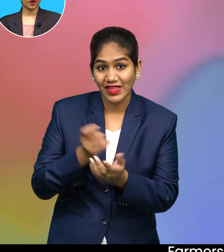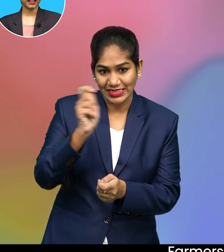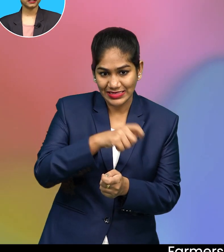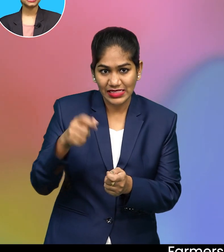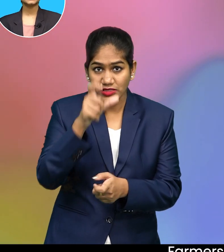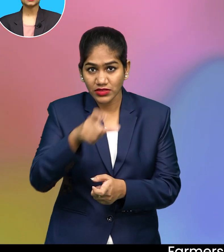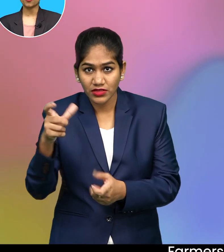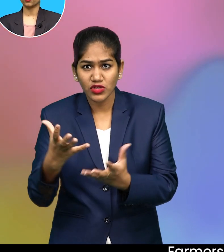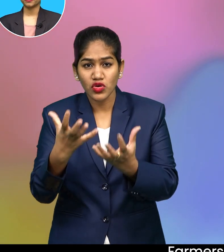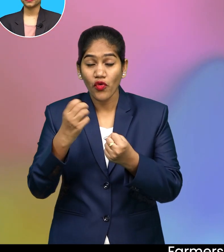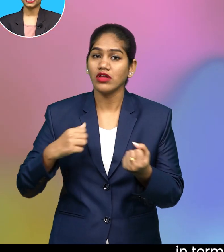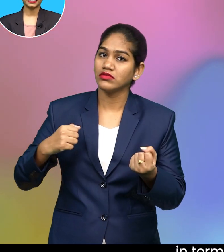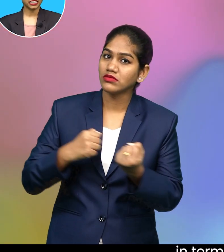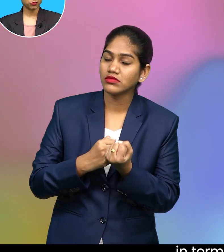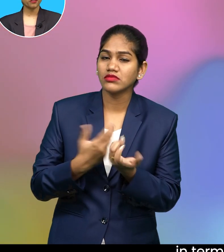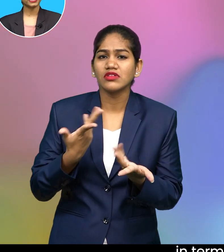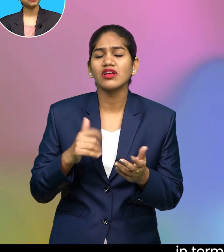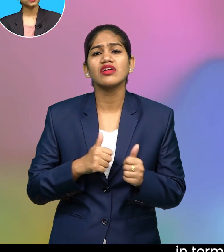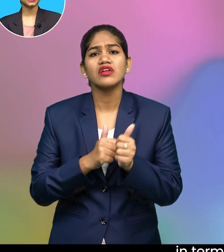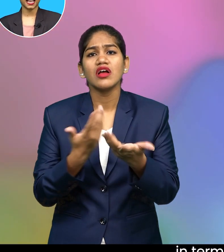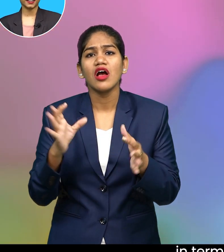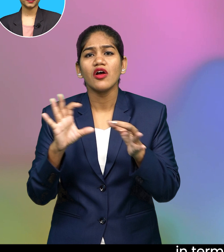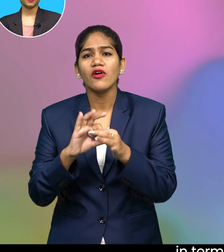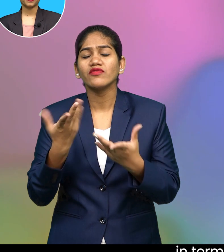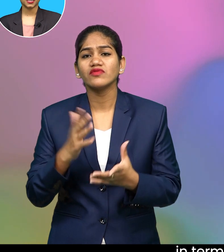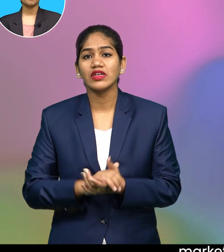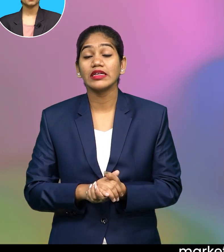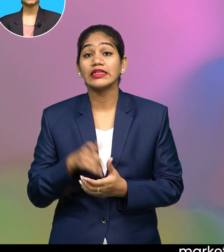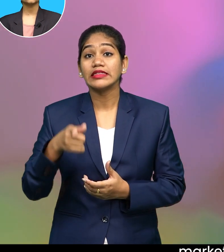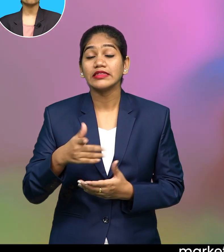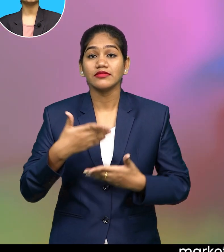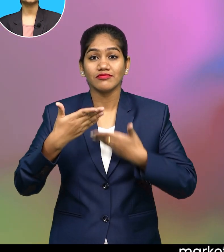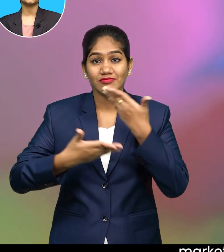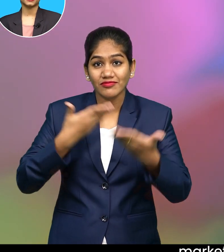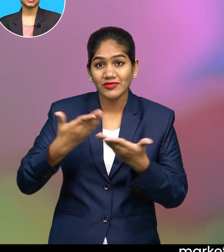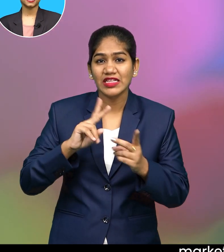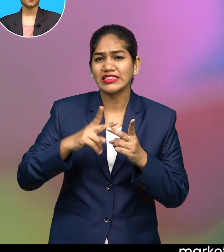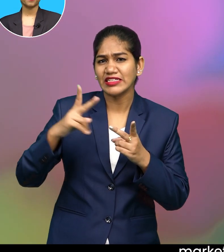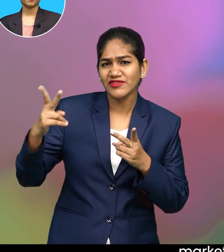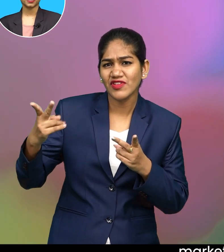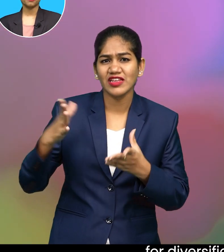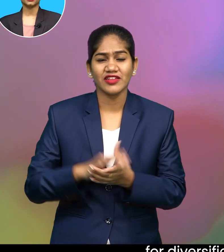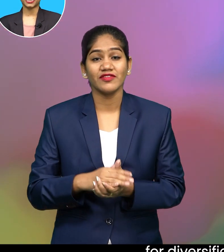Farmers require support in terms of inputs and market